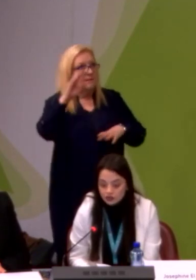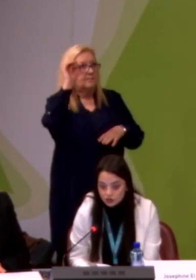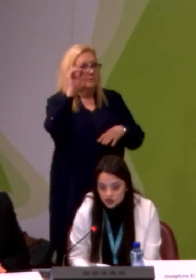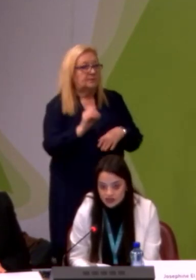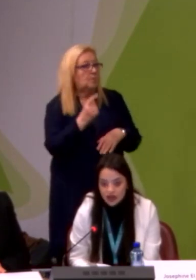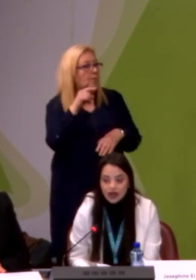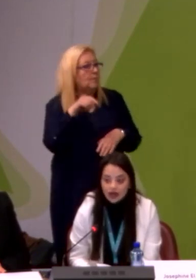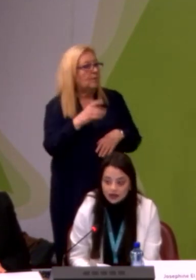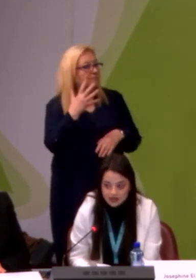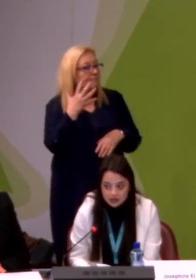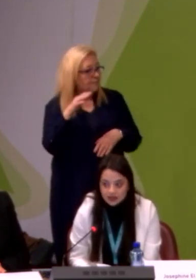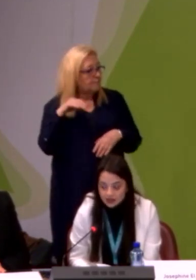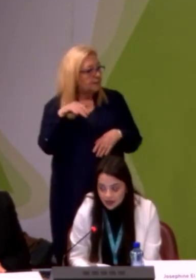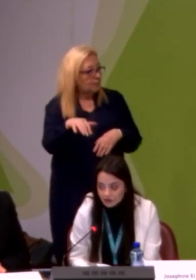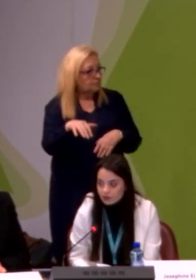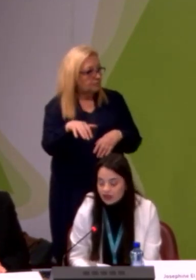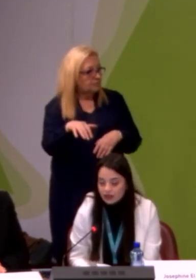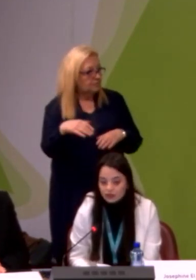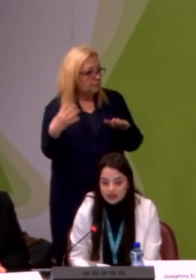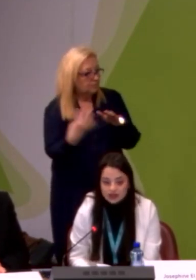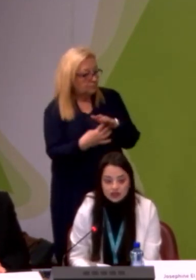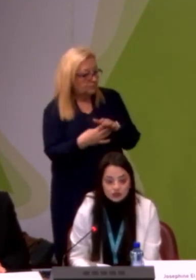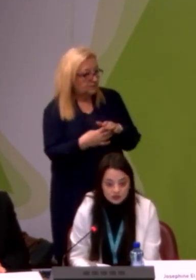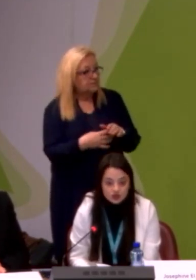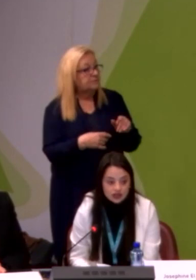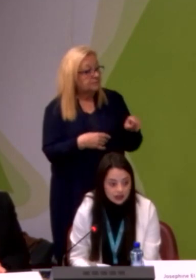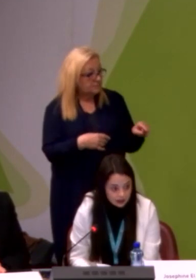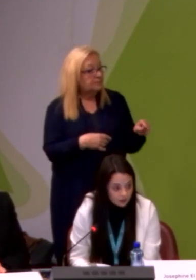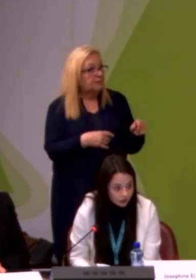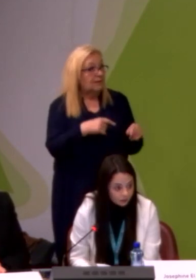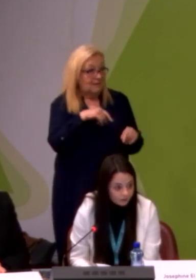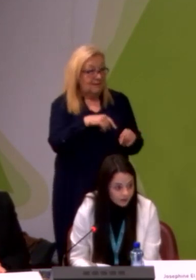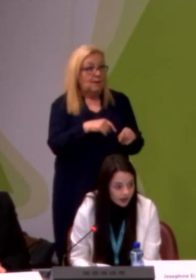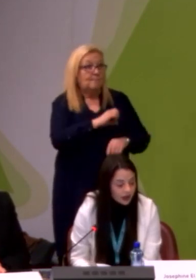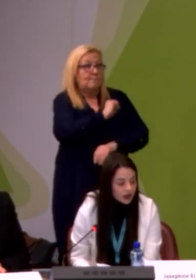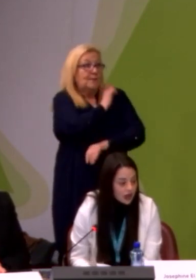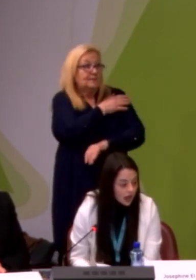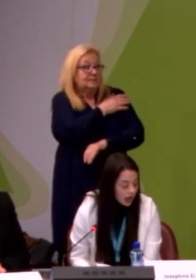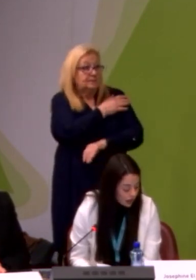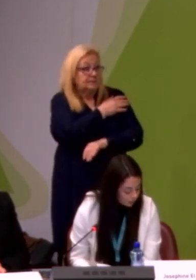Syrian refugees and an estimated 500,000 Palestinian refugee in Lebanon.